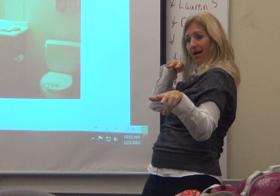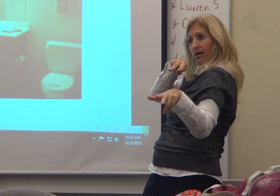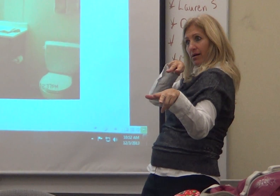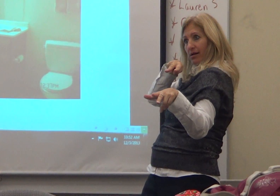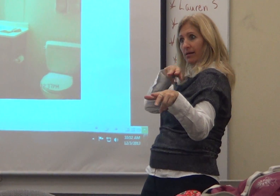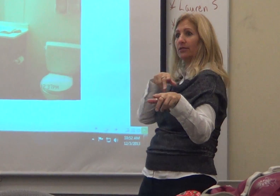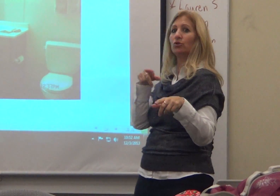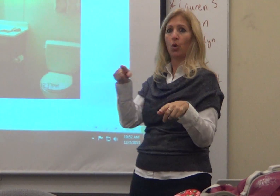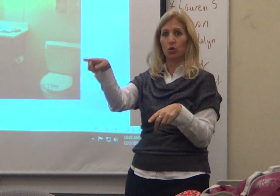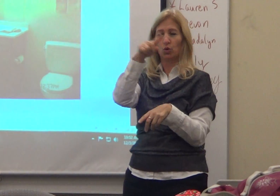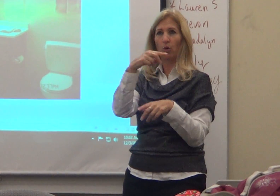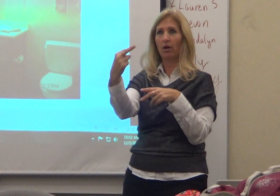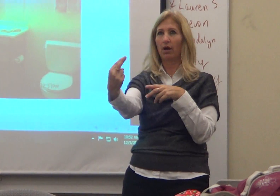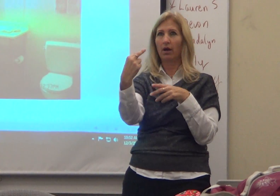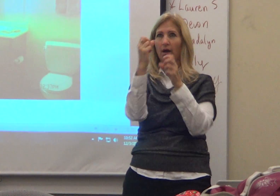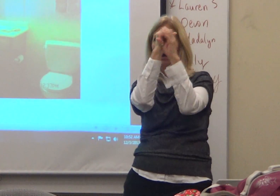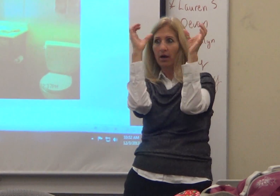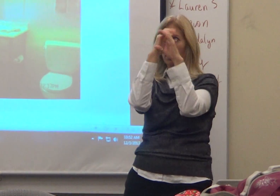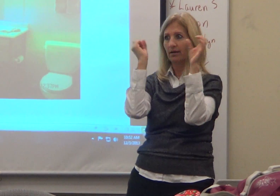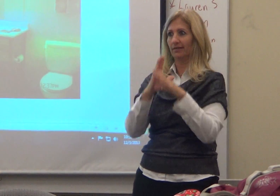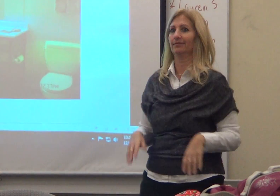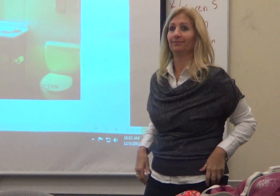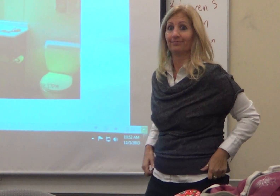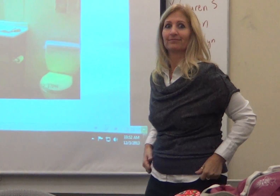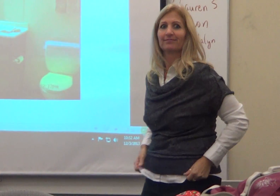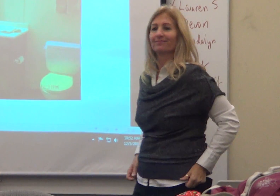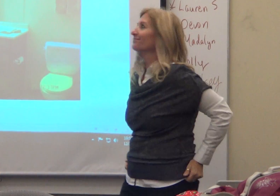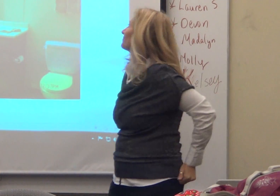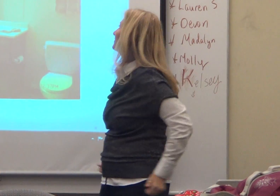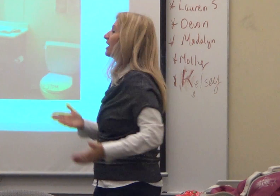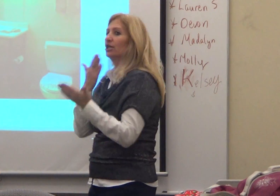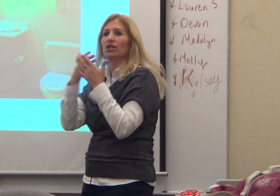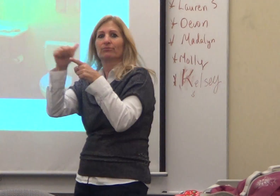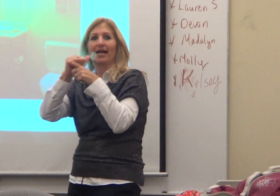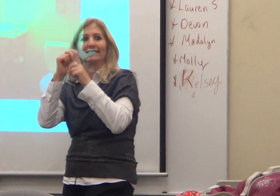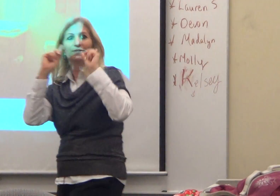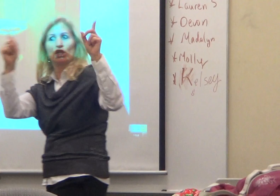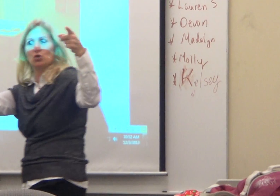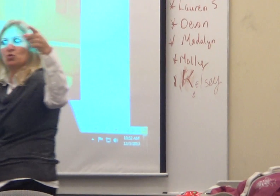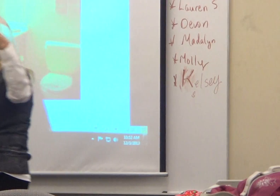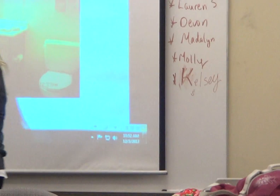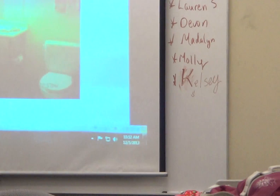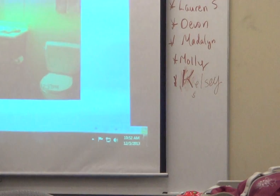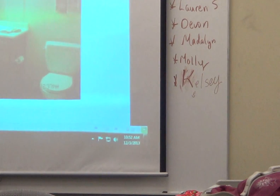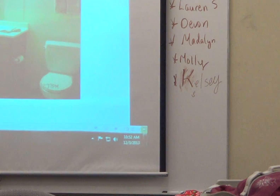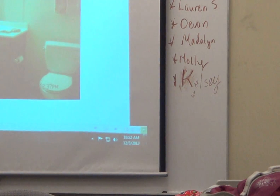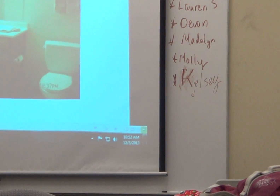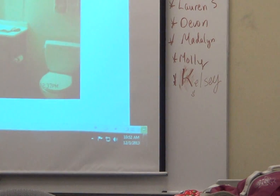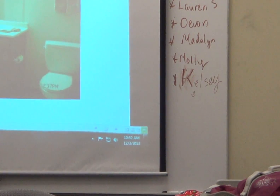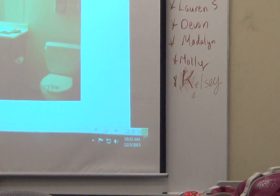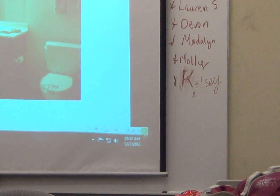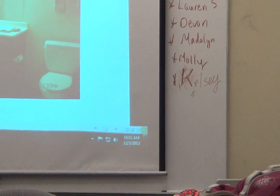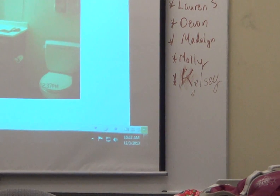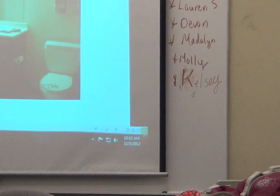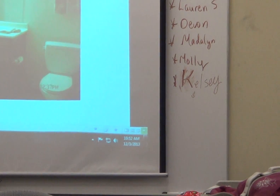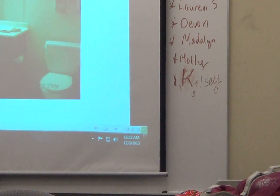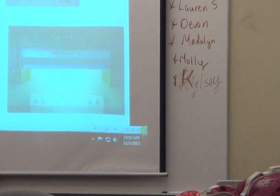at. So from my perspective, I have to think about what I'm using and classifiers are using. Great practice for you guys to pick up on